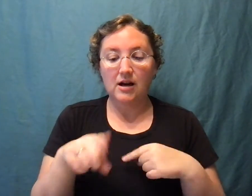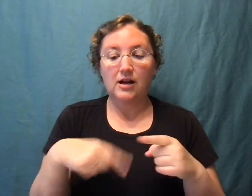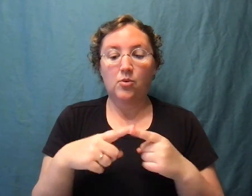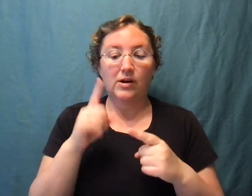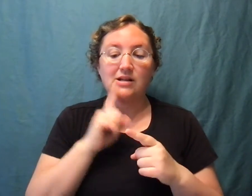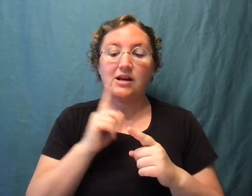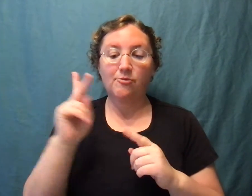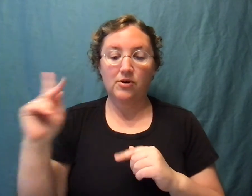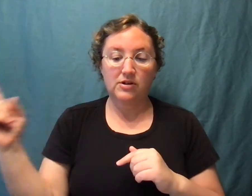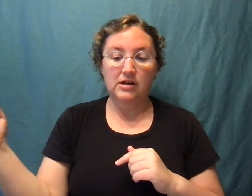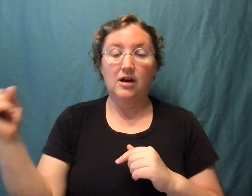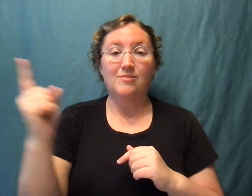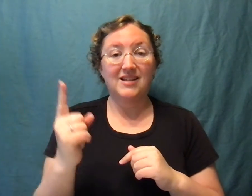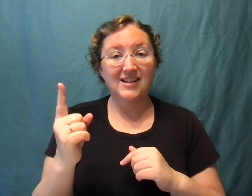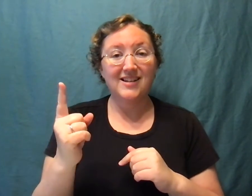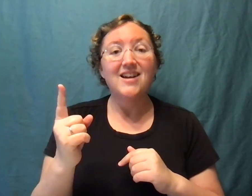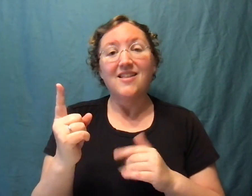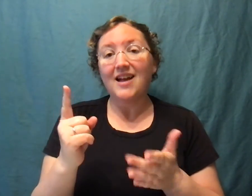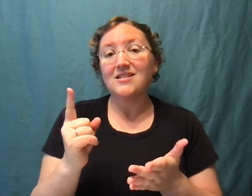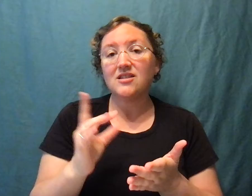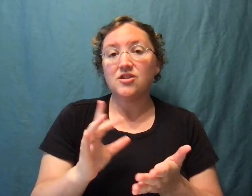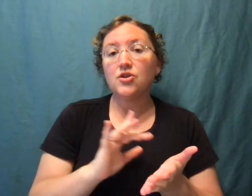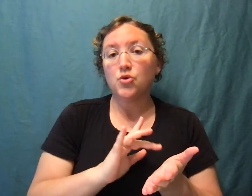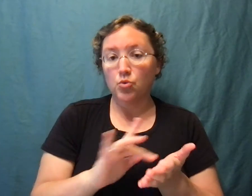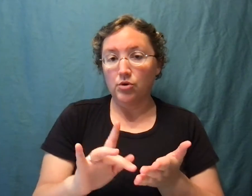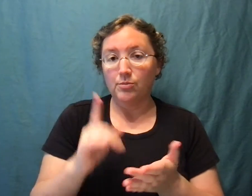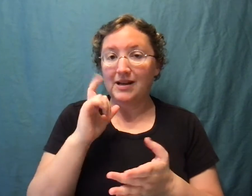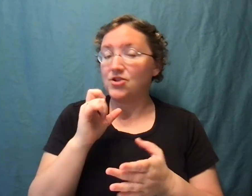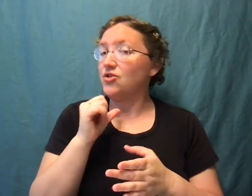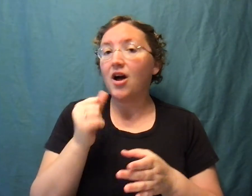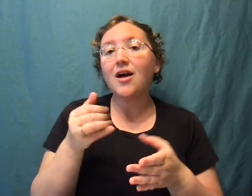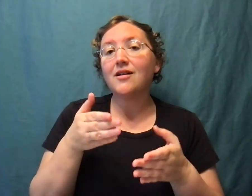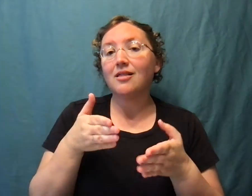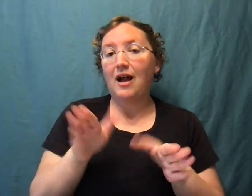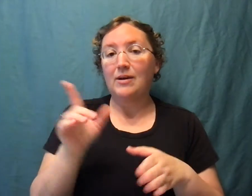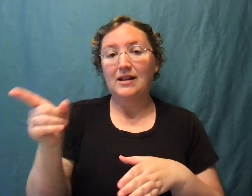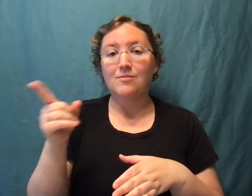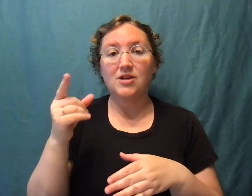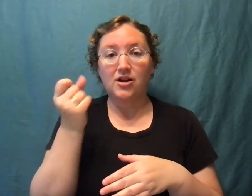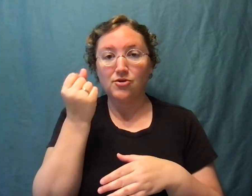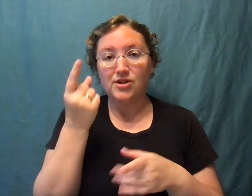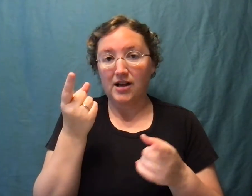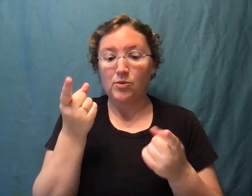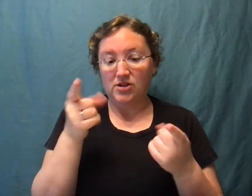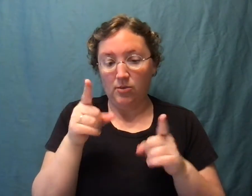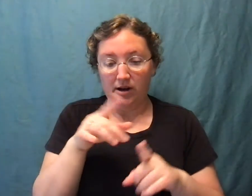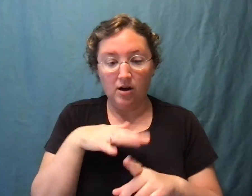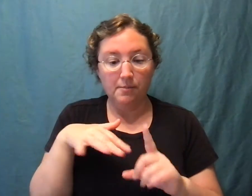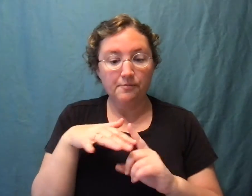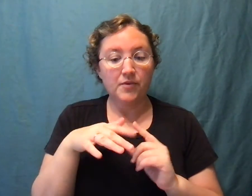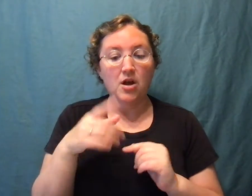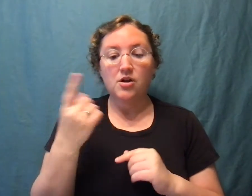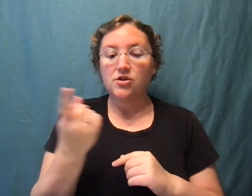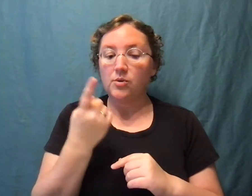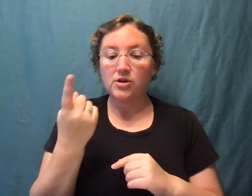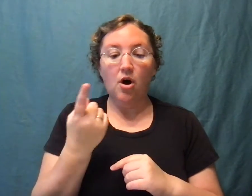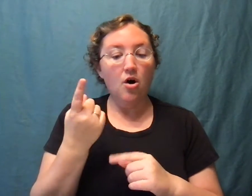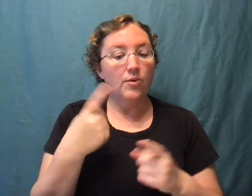signing when a deaf person comes in, that's considered rude because you're not allowing them to understand what's going on. So always